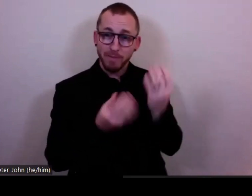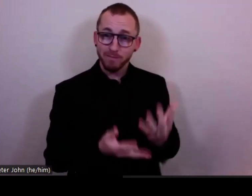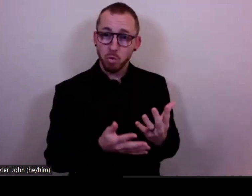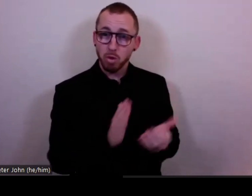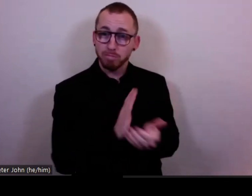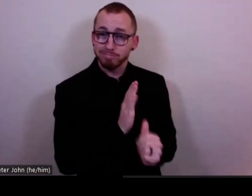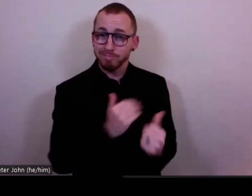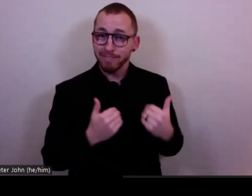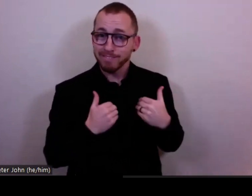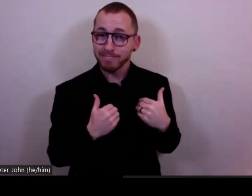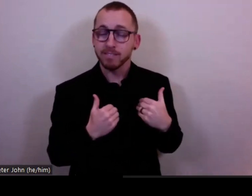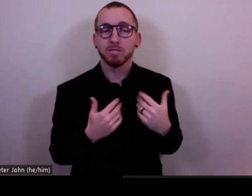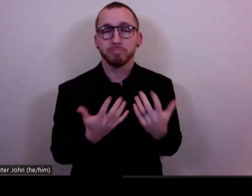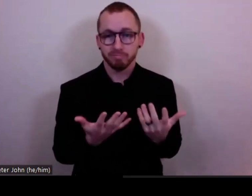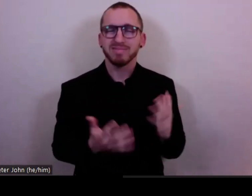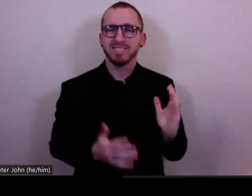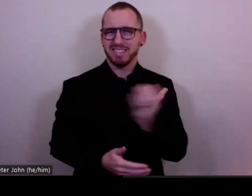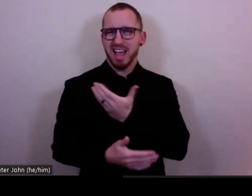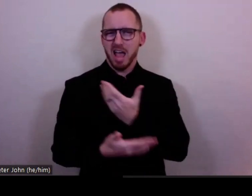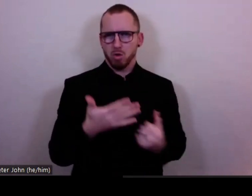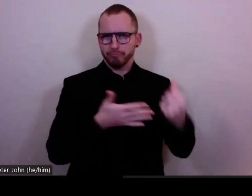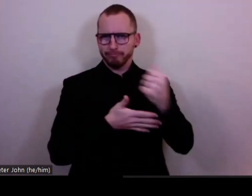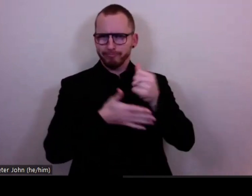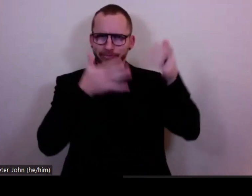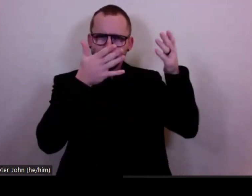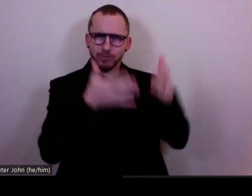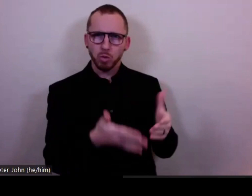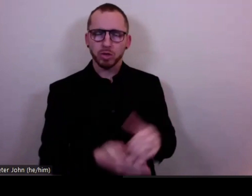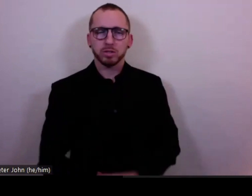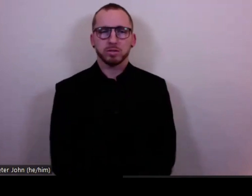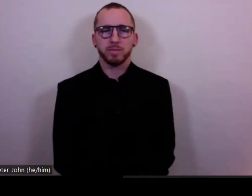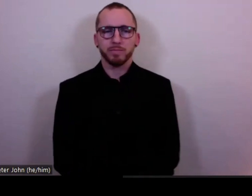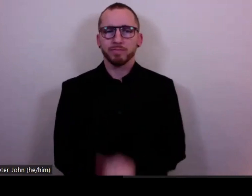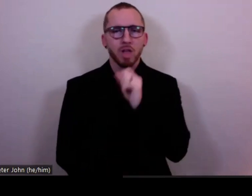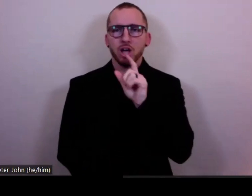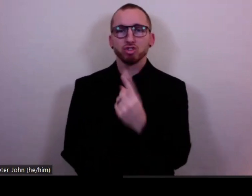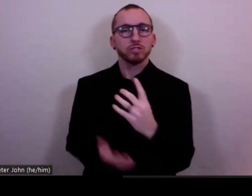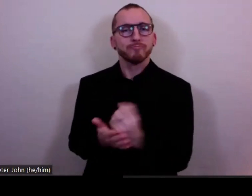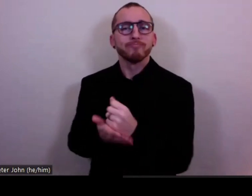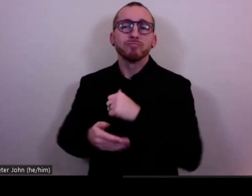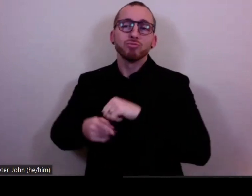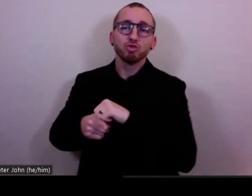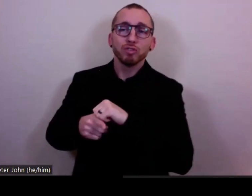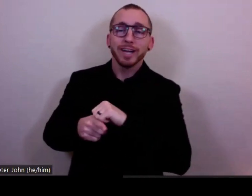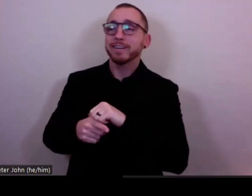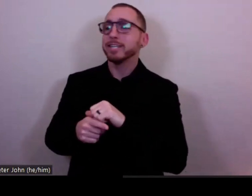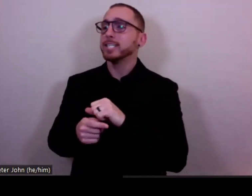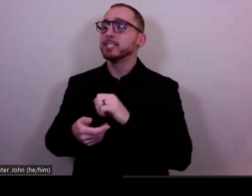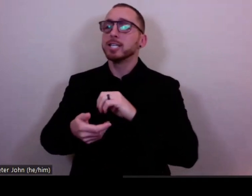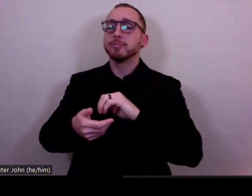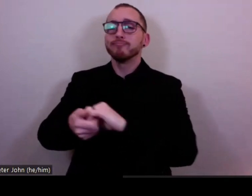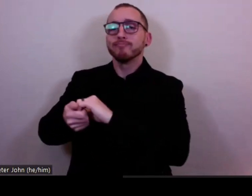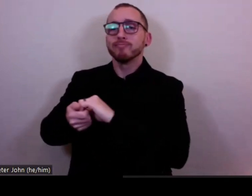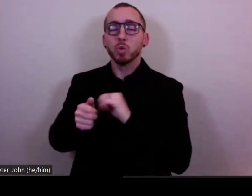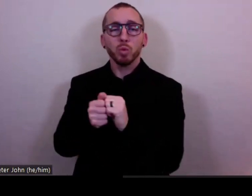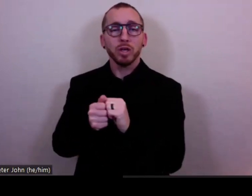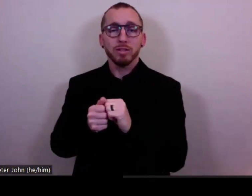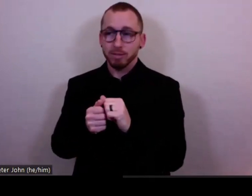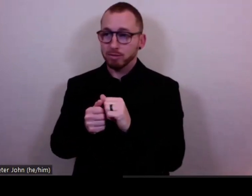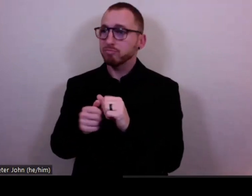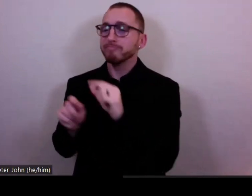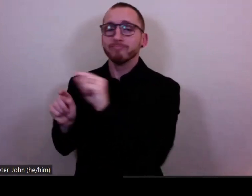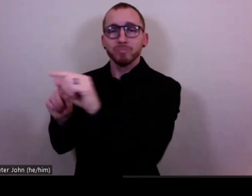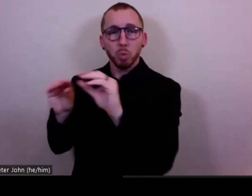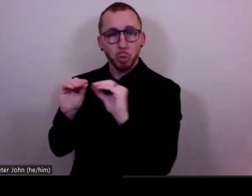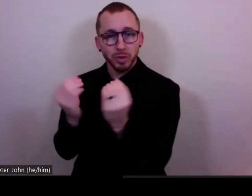our work, not just becoming trained in how we can externally work with providers to provide tools and resources,